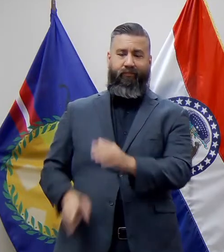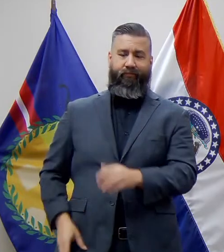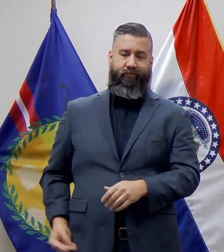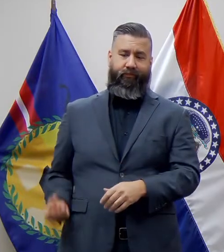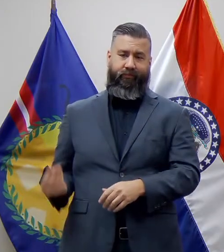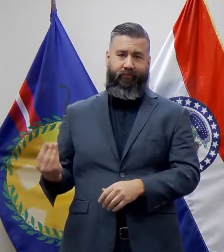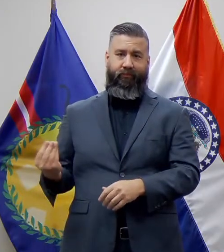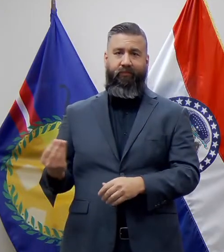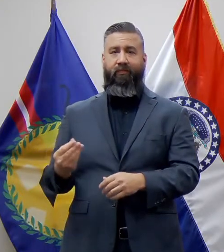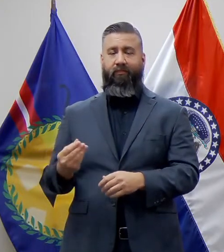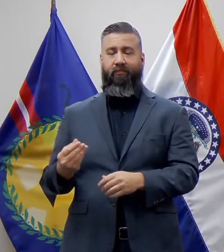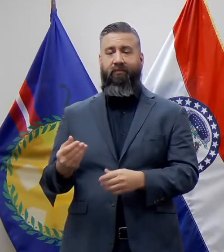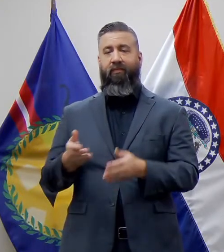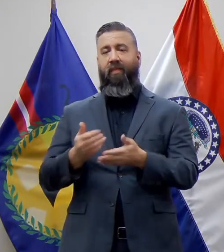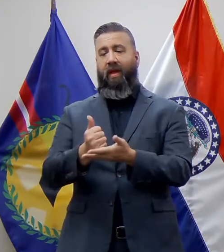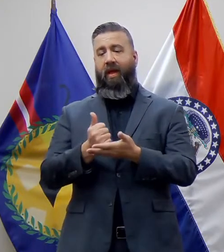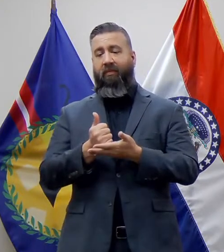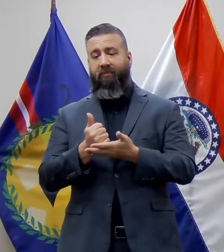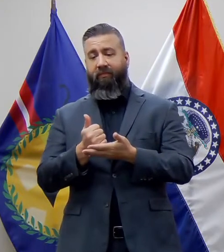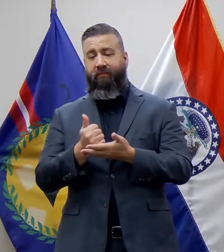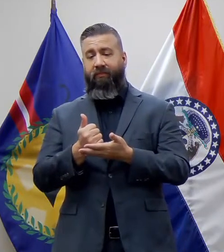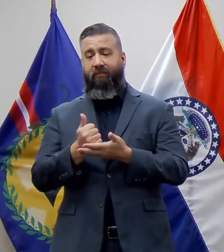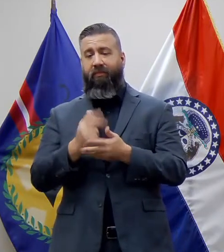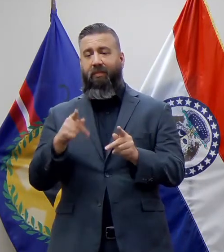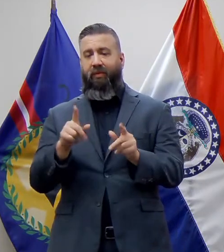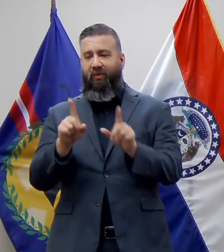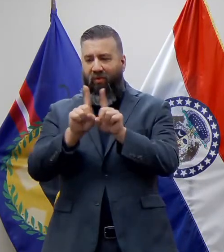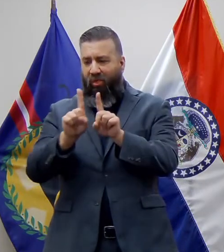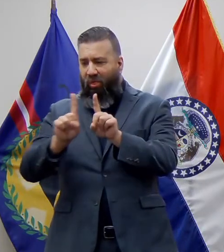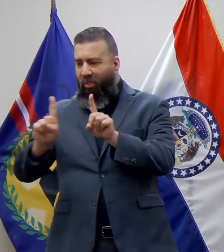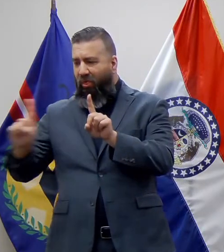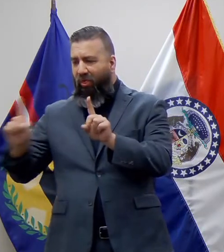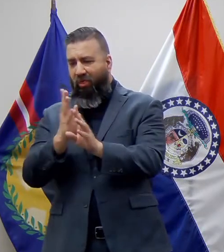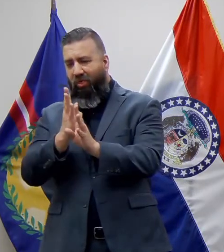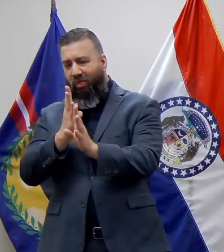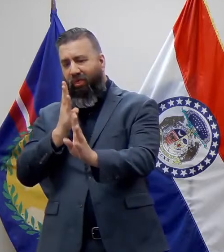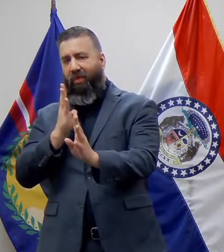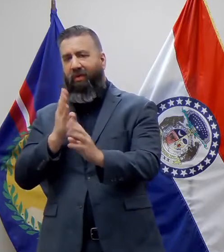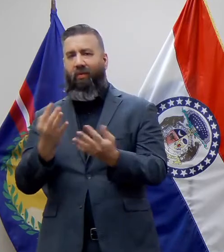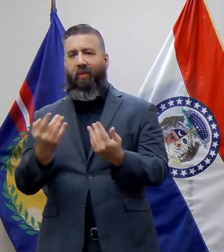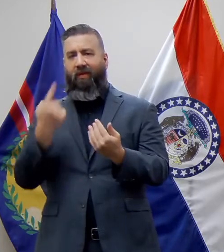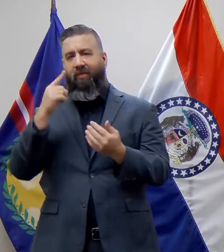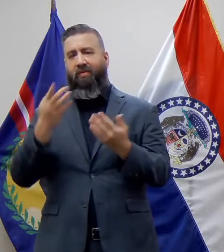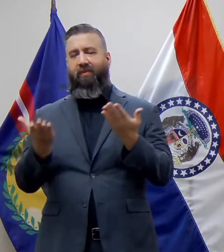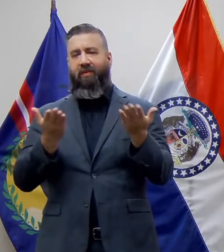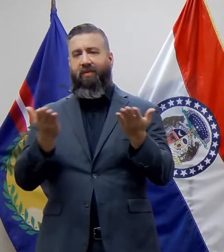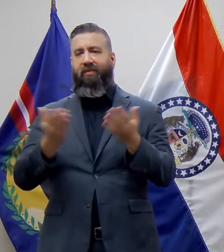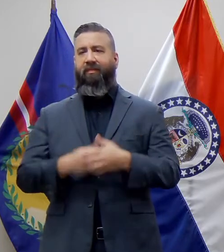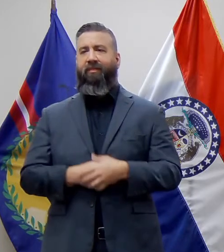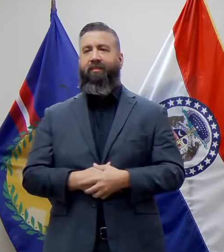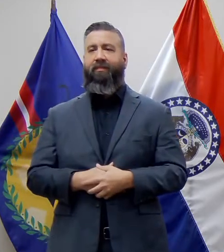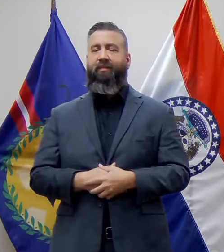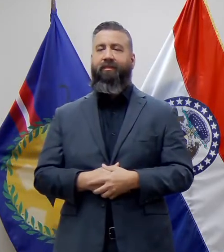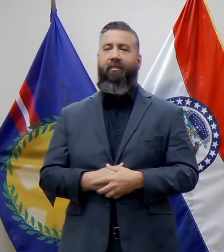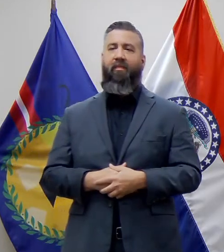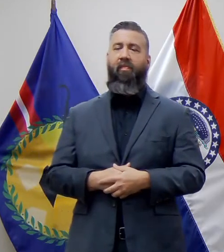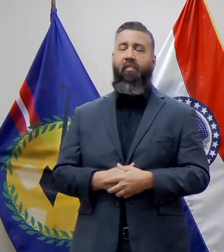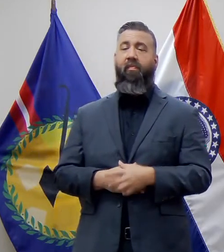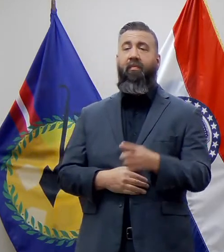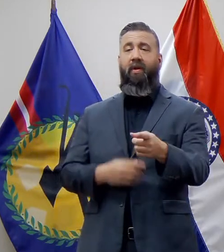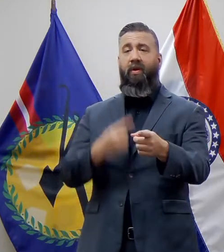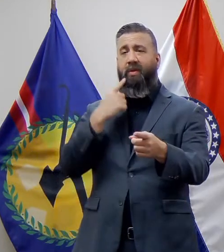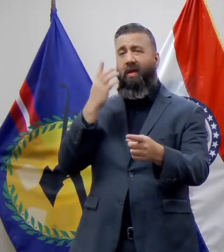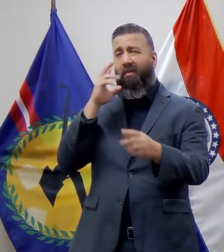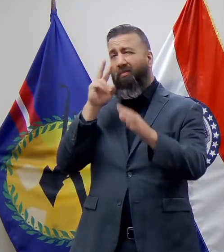in helps keep people from crowding while they're waiting for service from county government. You say it's predicted it's going to get